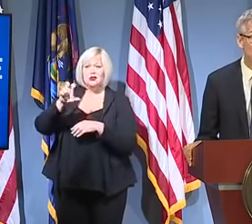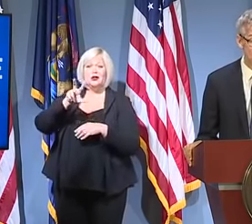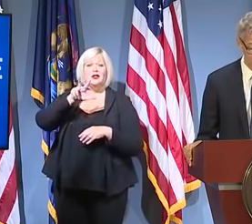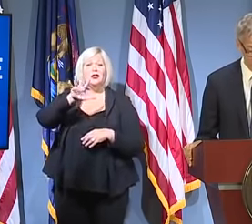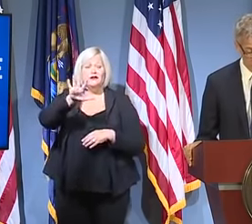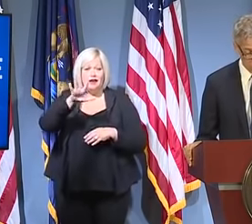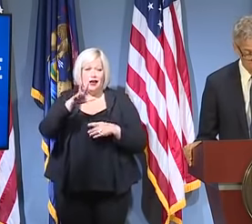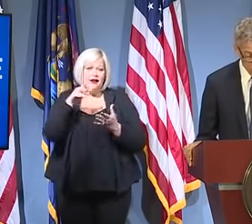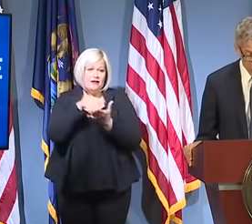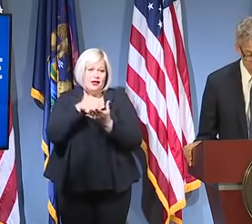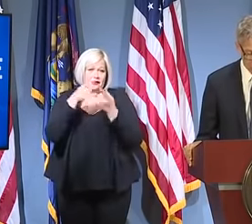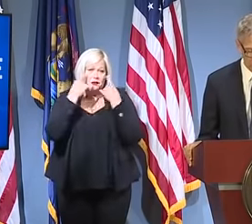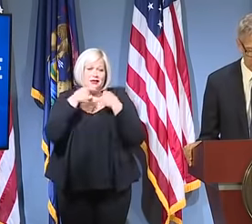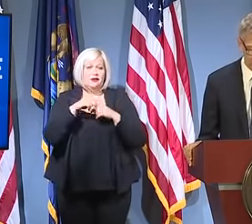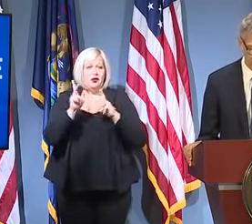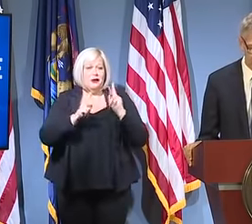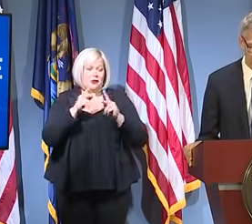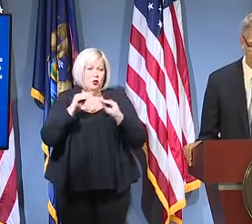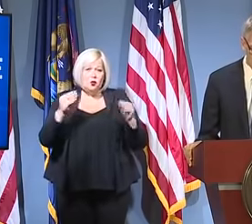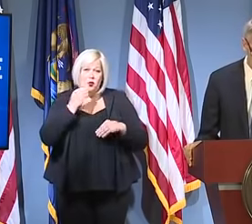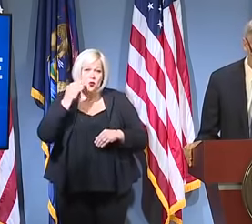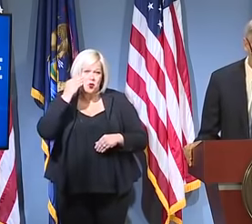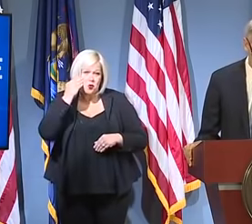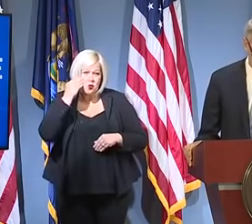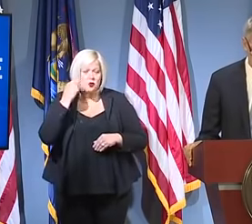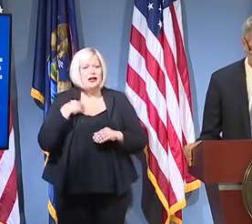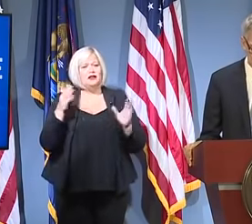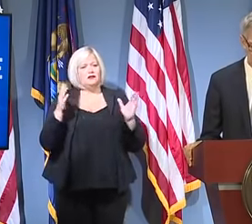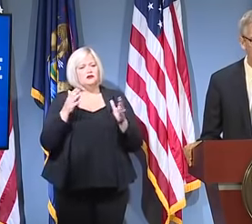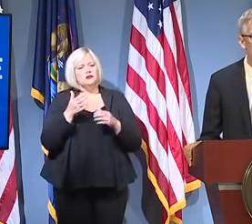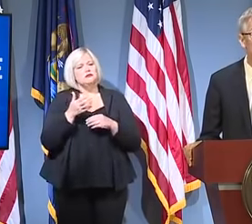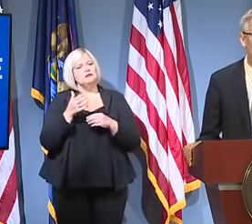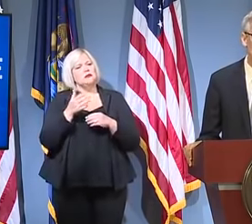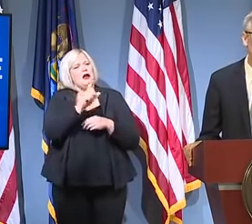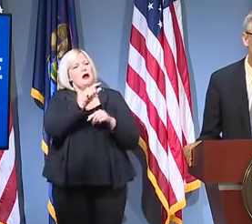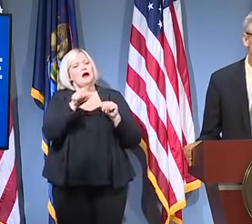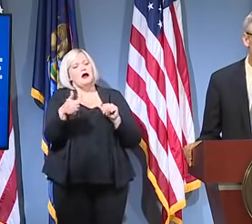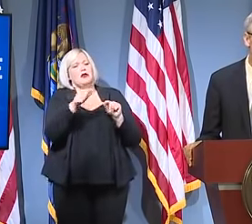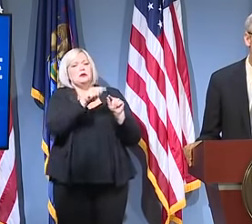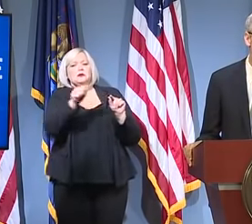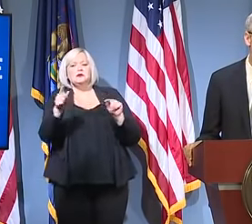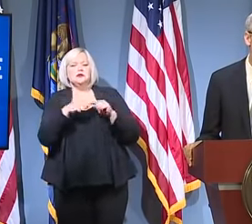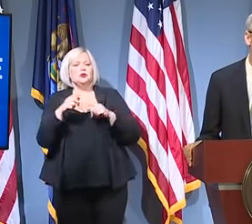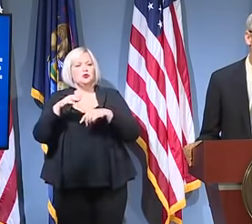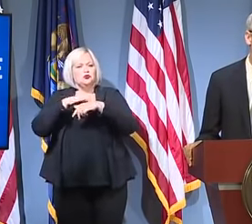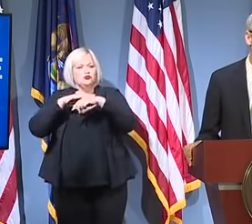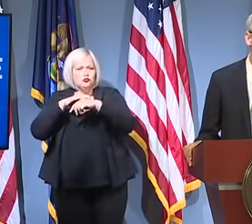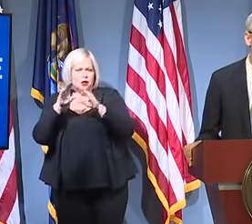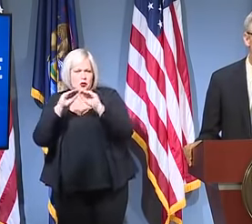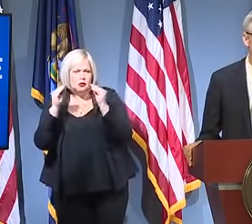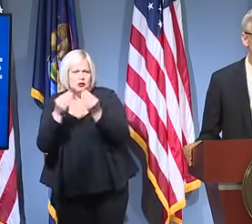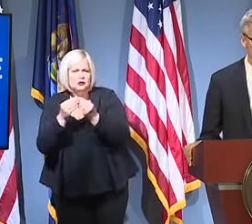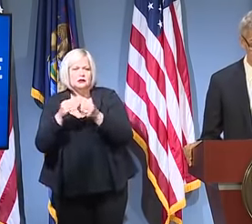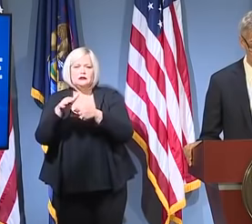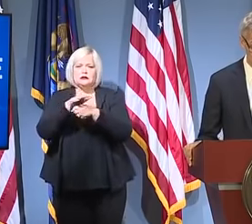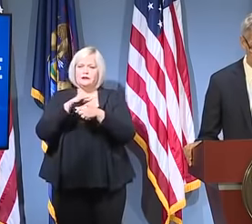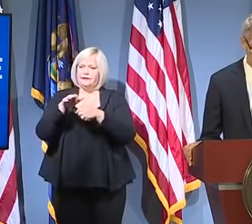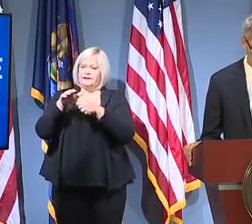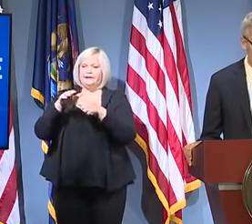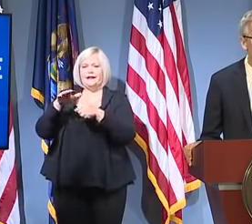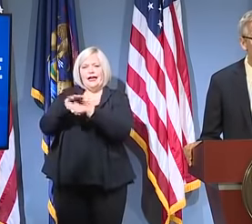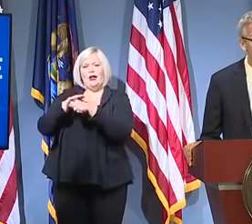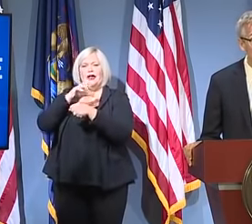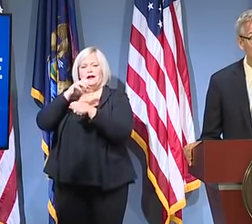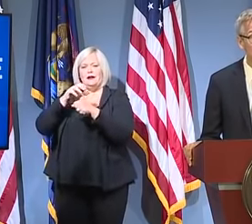235,000 masks for homeless shelters, and smaller distributions to tribal organizations, area agencies on